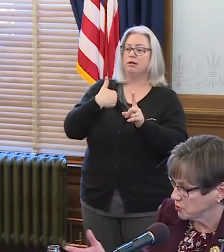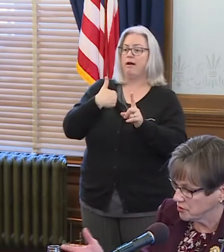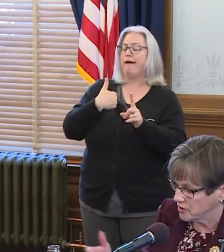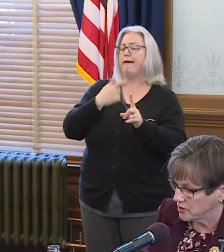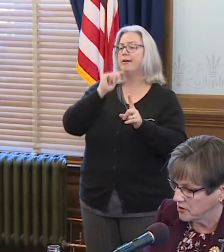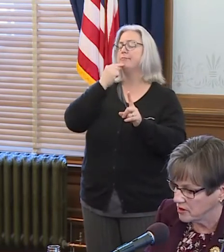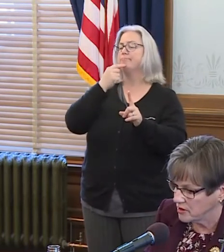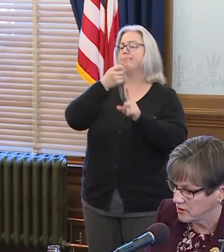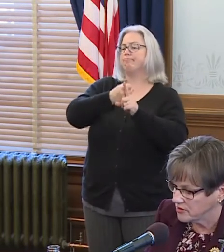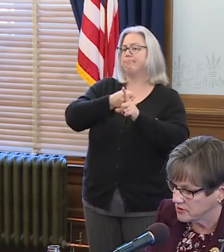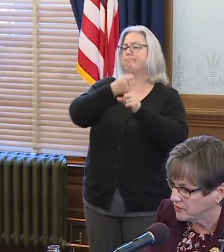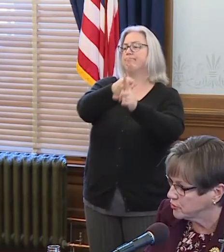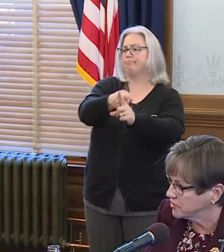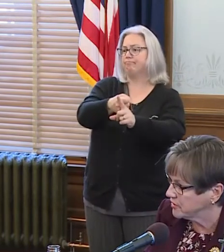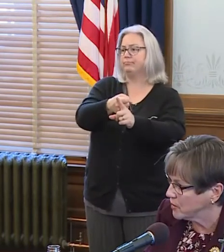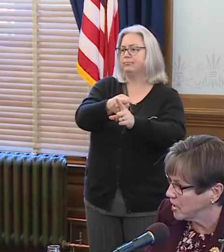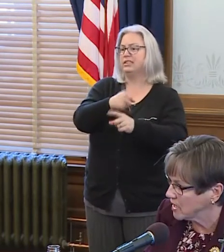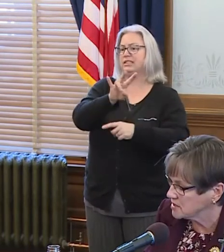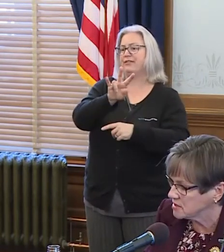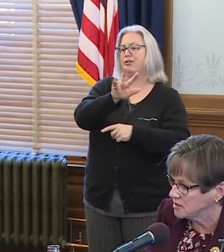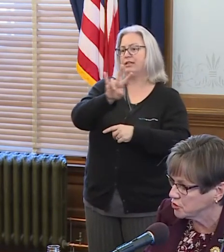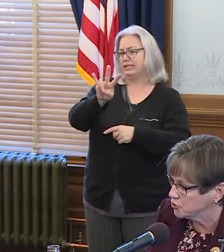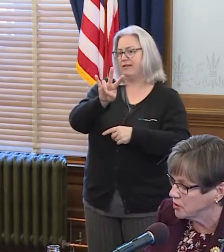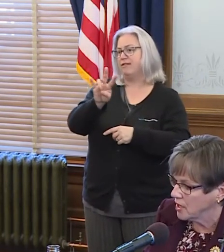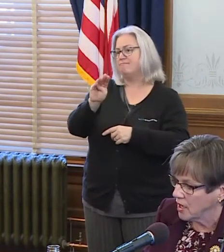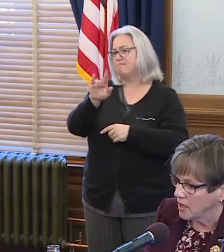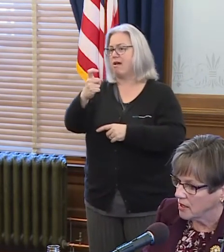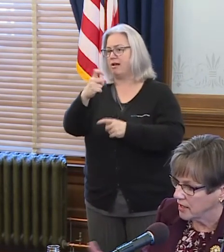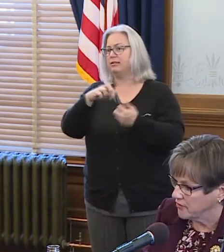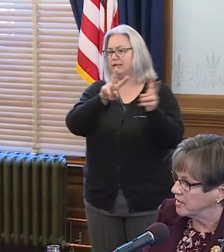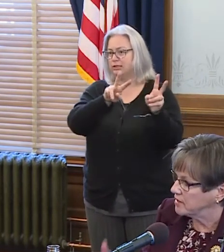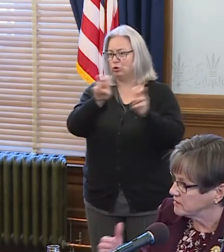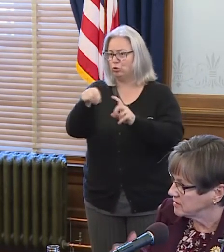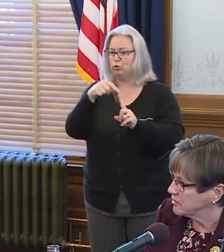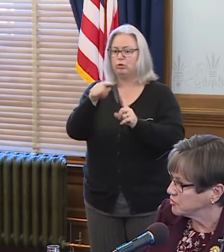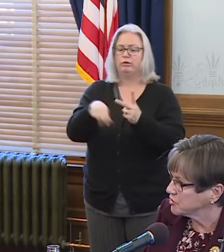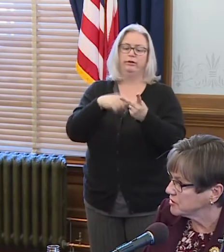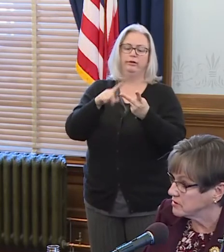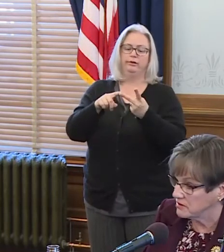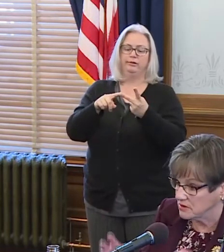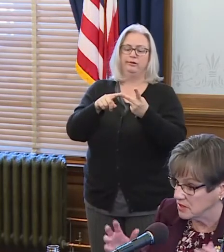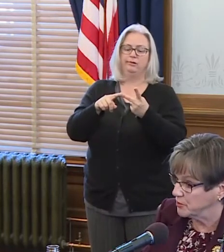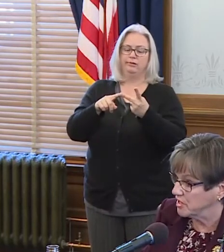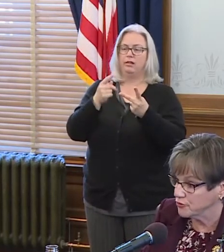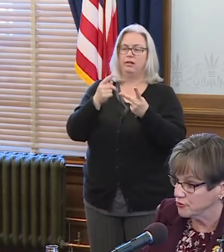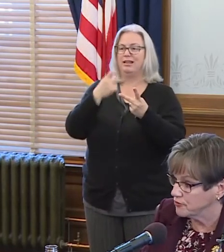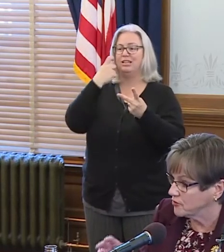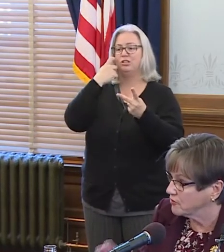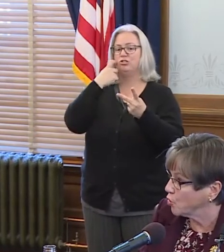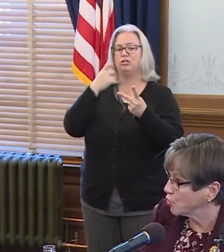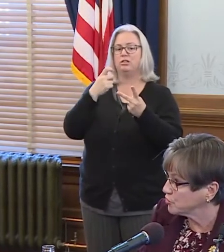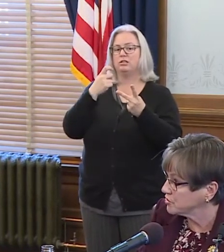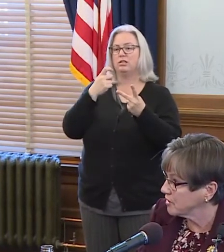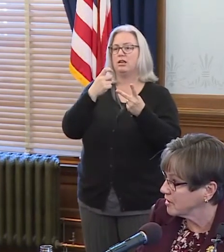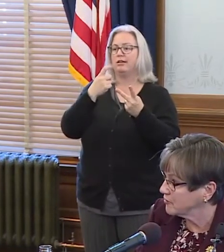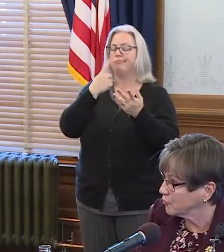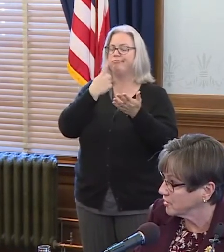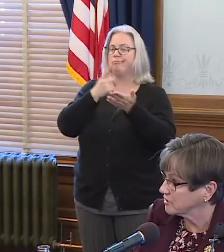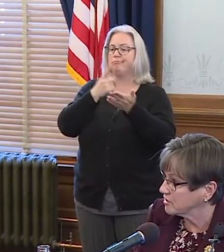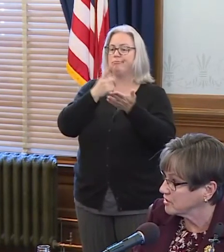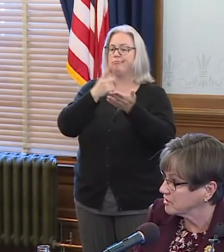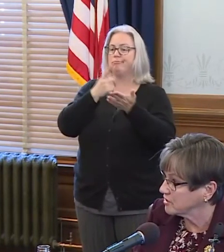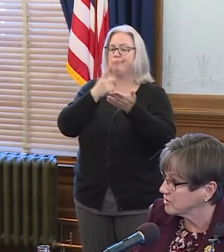hits with the 737 MAX issue, and just the elimination of orders